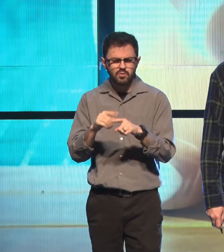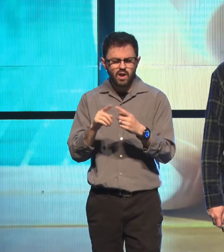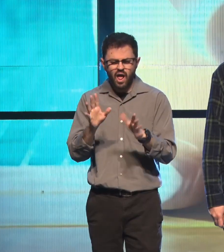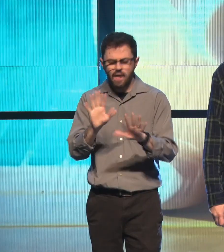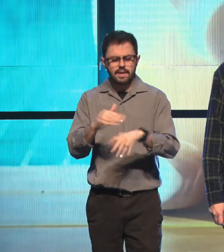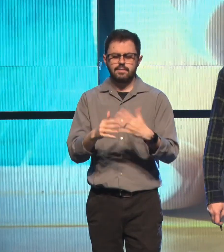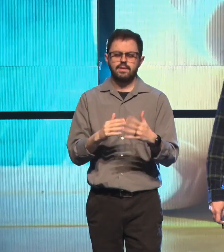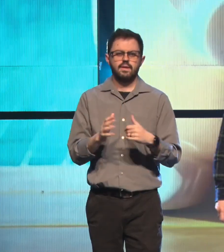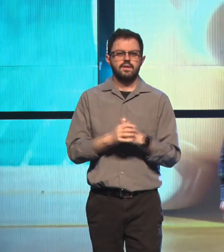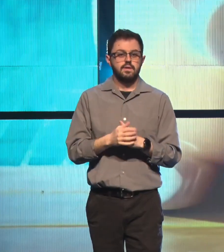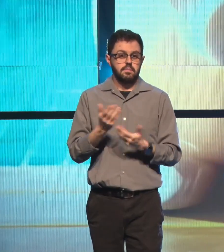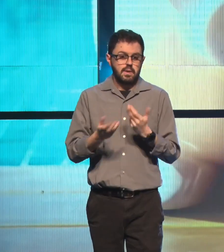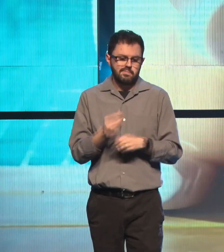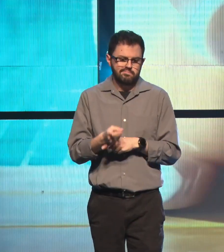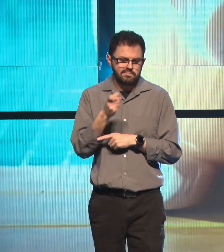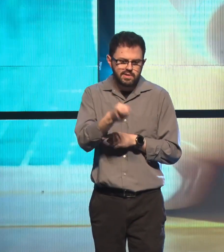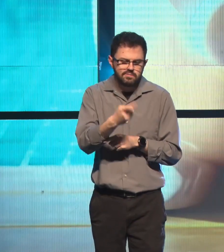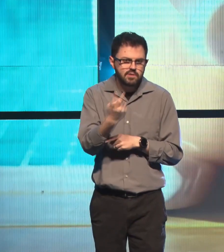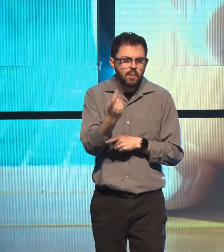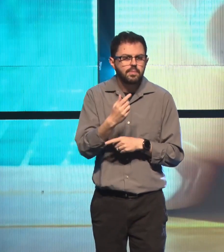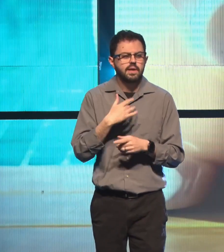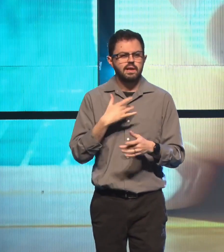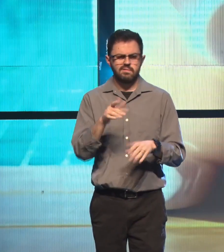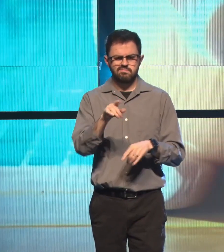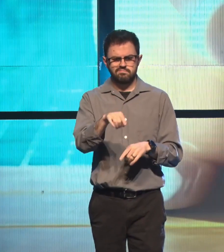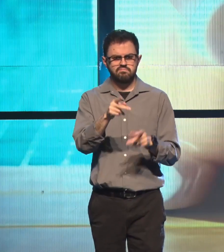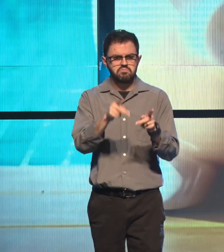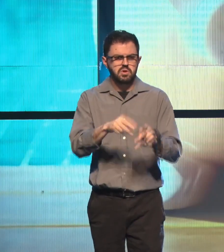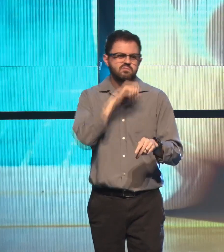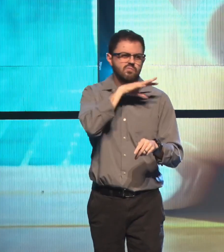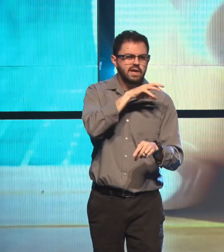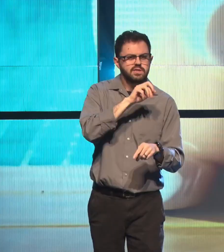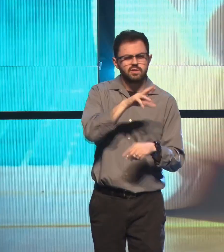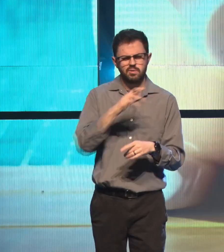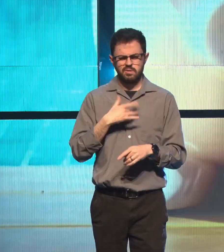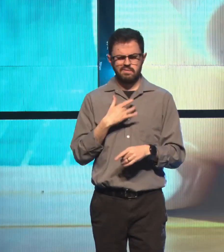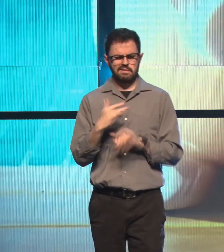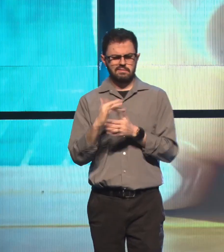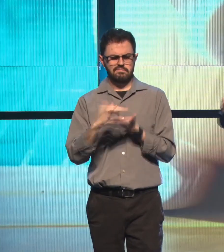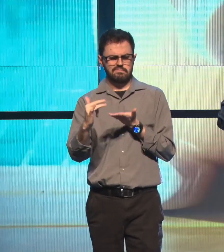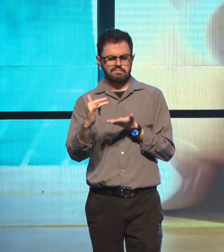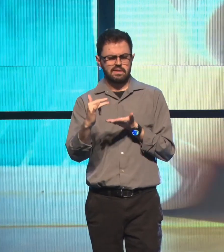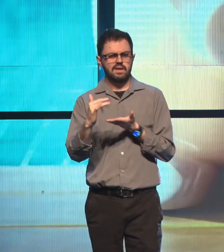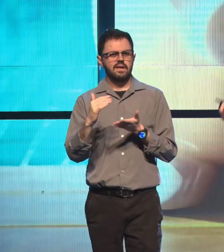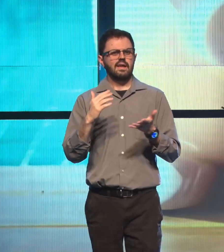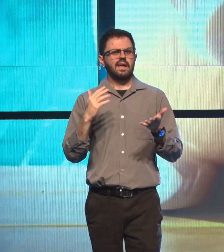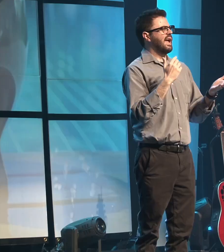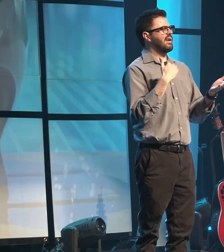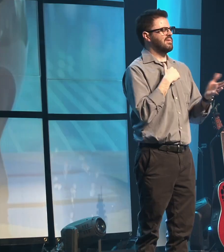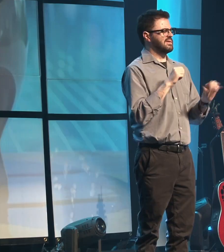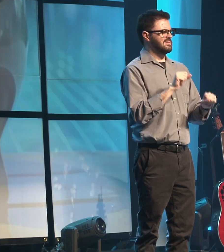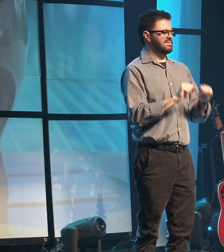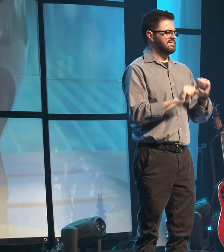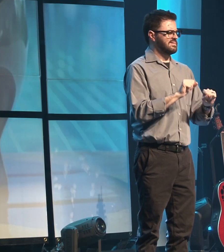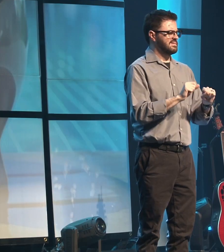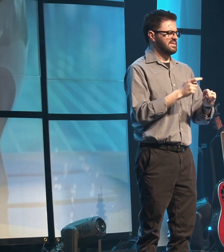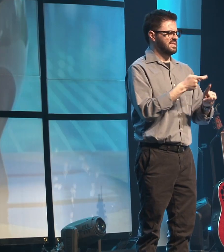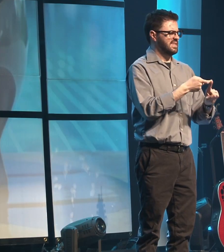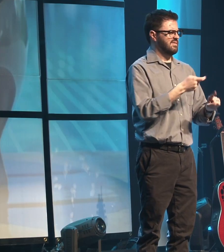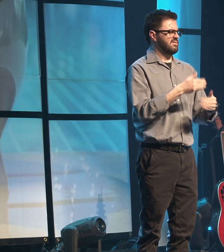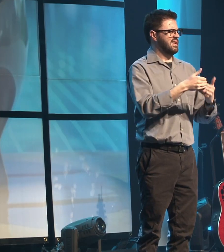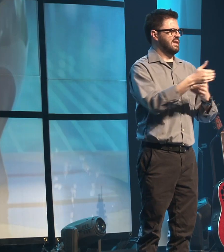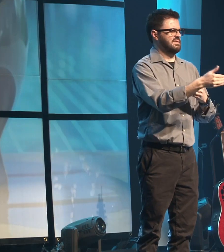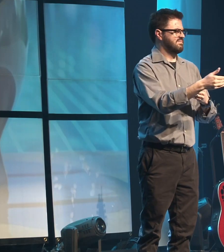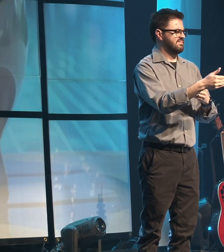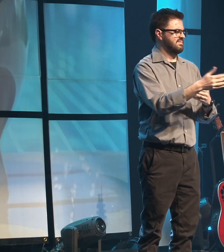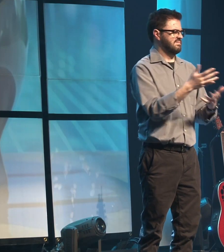given something and it turned out to be wasteful or you were manipulated, and so we have this like fear that sits and we become hesitant to give again, right? And so